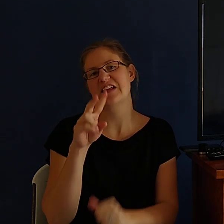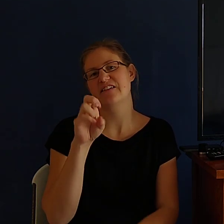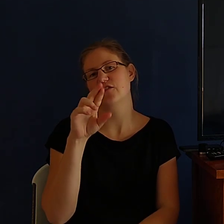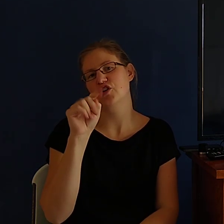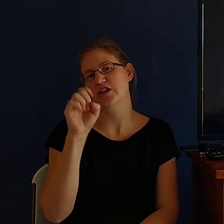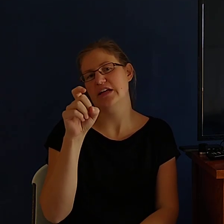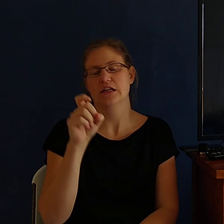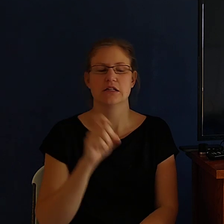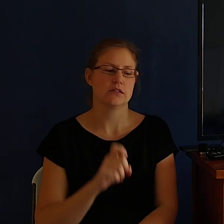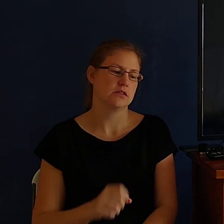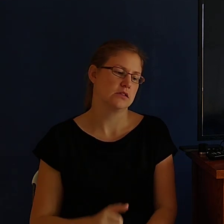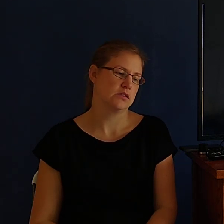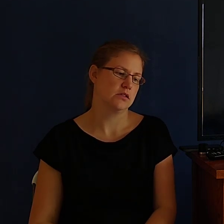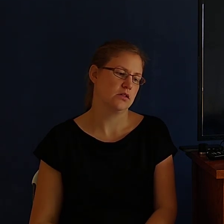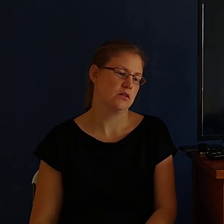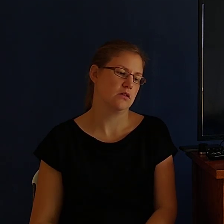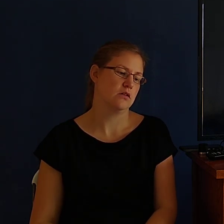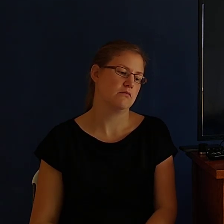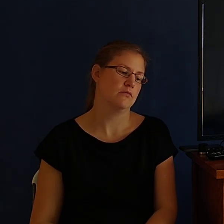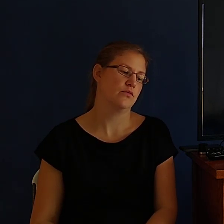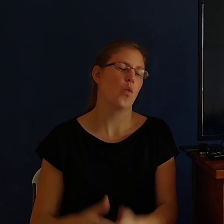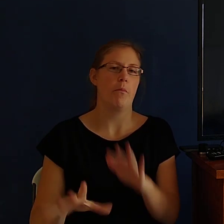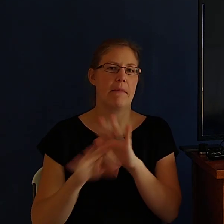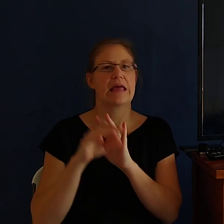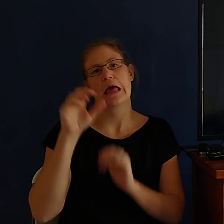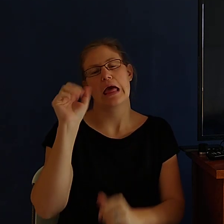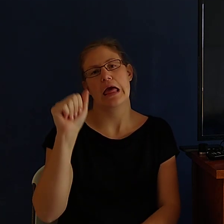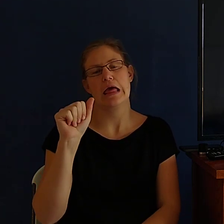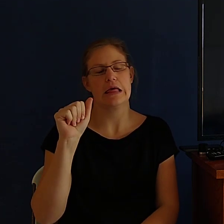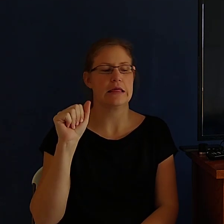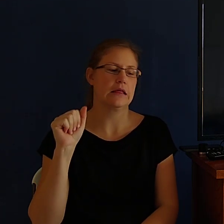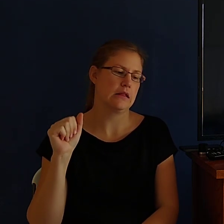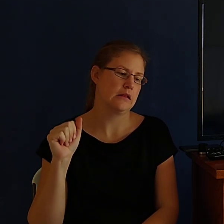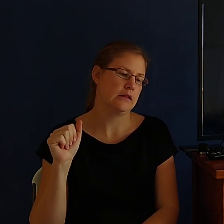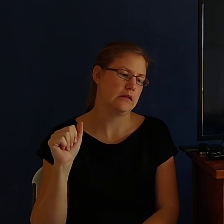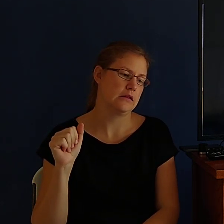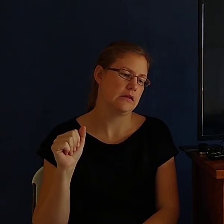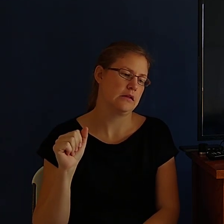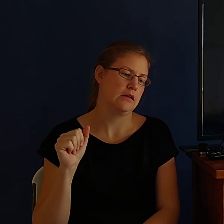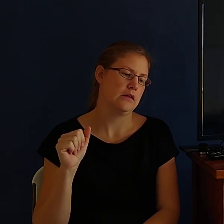we have chosen, which is A. In this example, it's a root. So this is A.